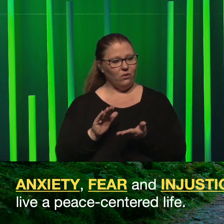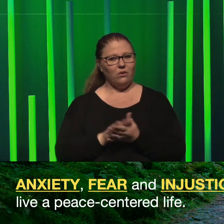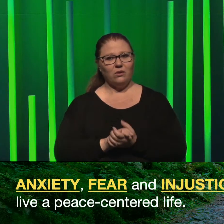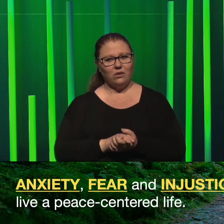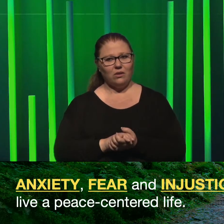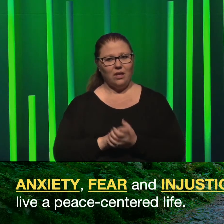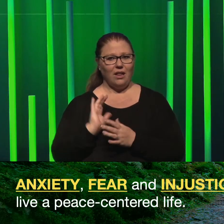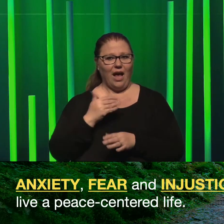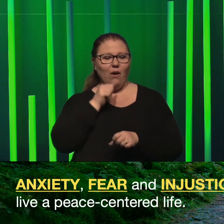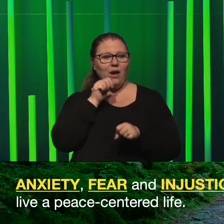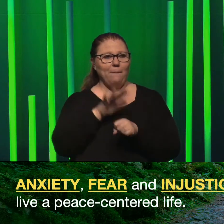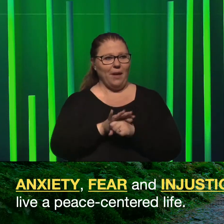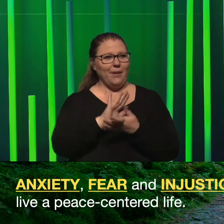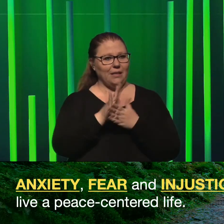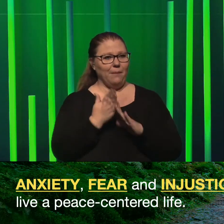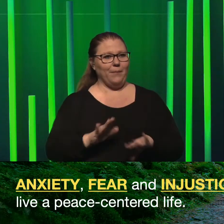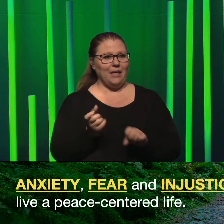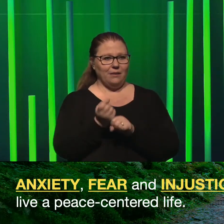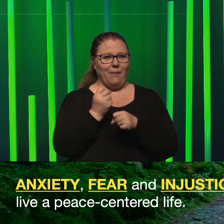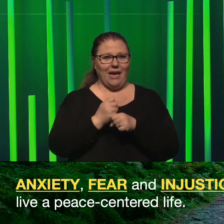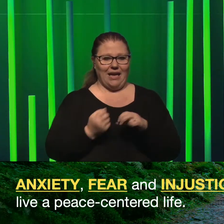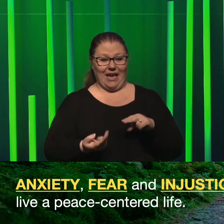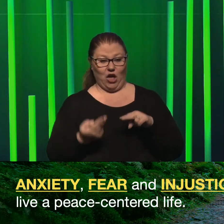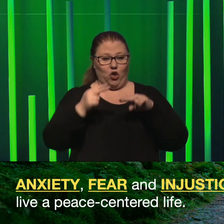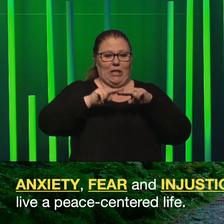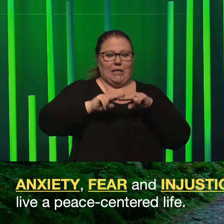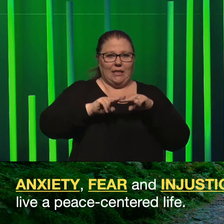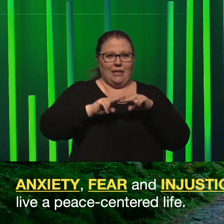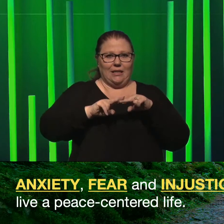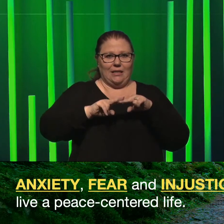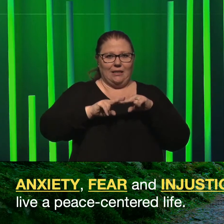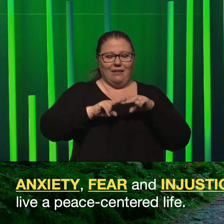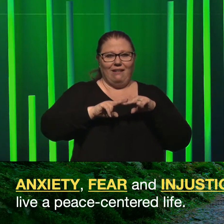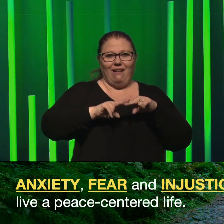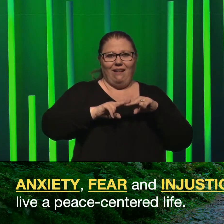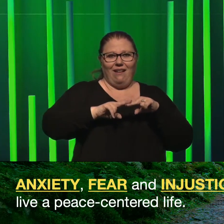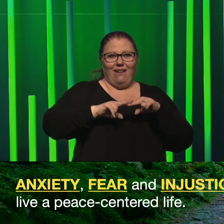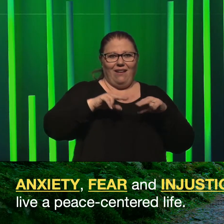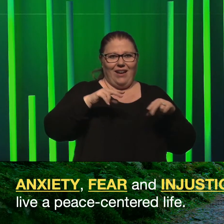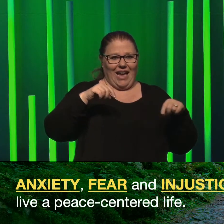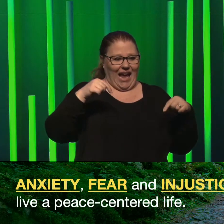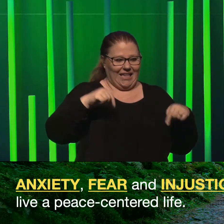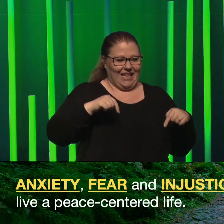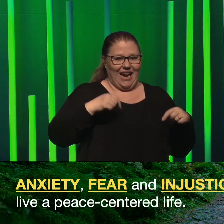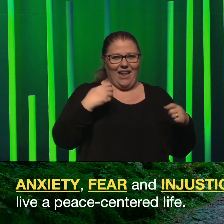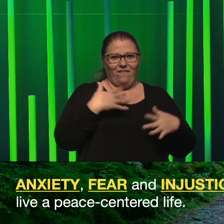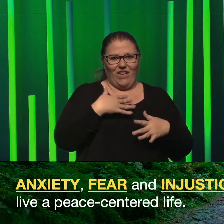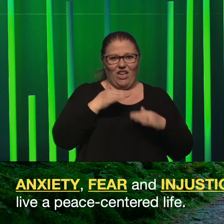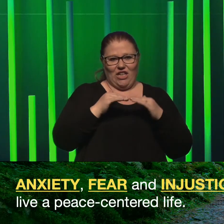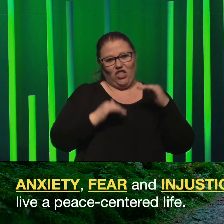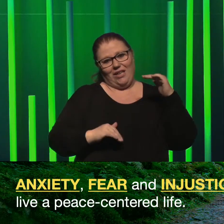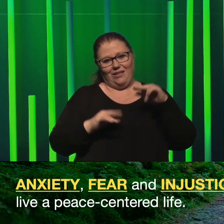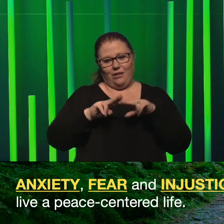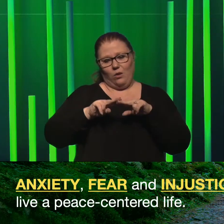As our commitment to peacemaking increases, anxiety, fear, injustice, they decrease.